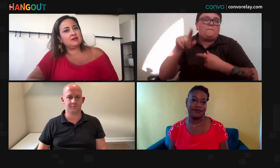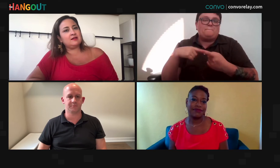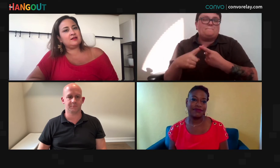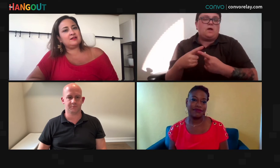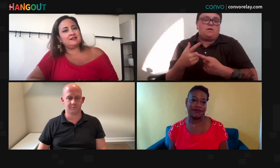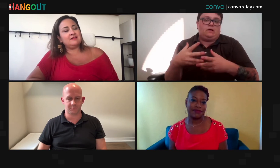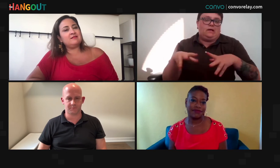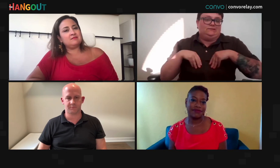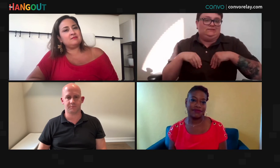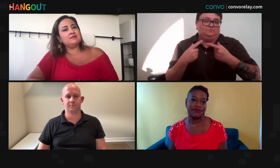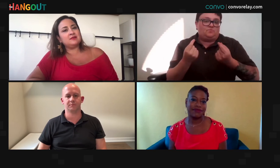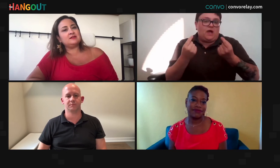ACT, accept